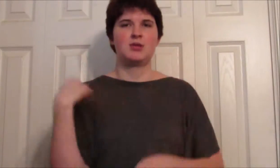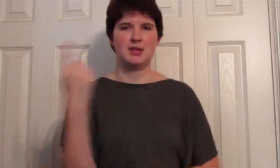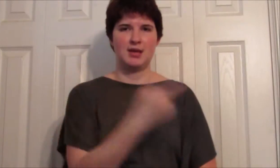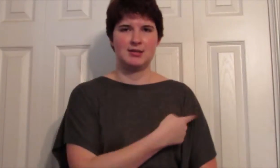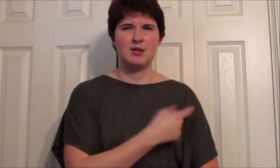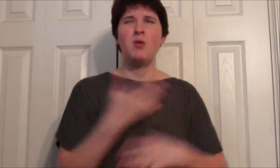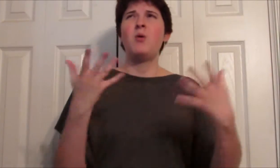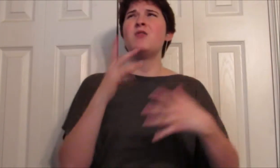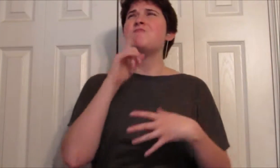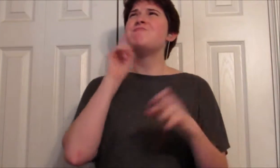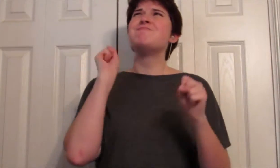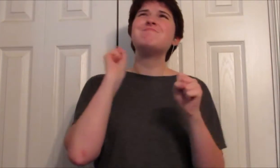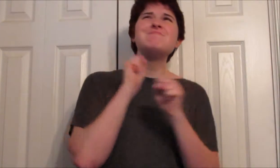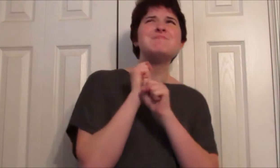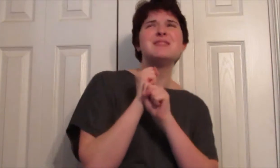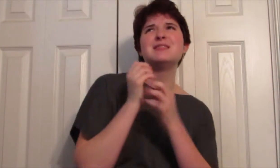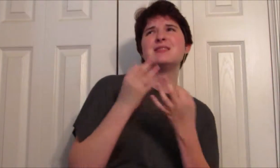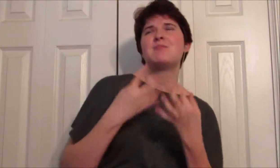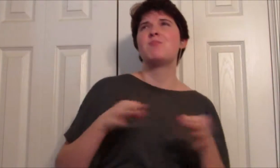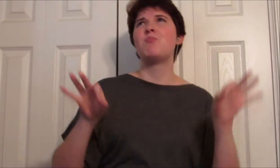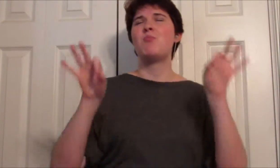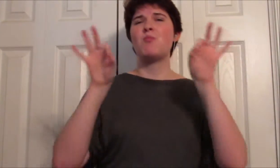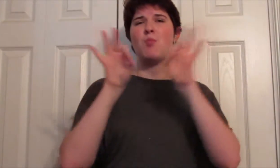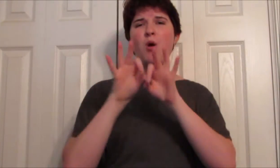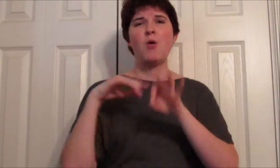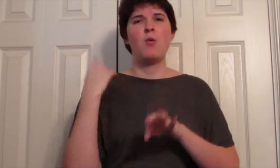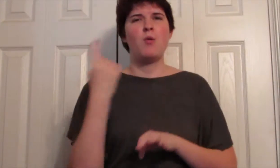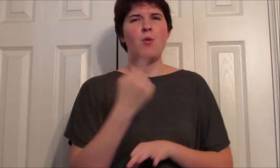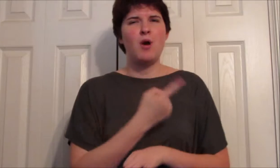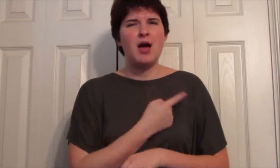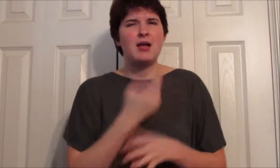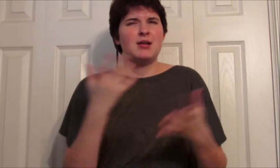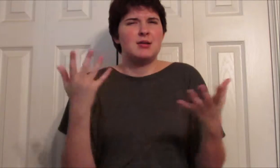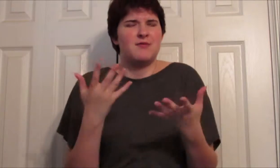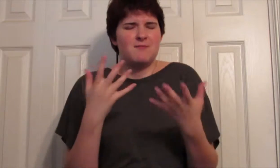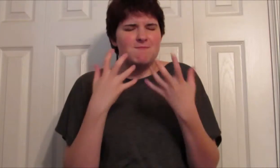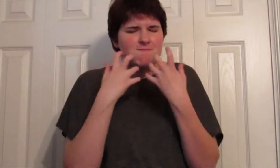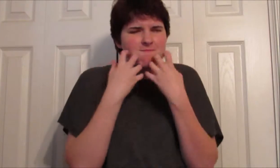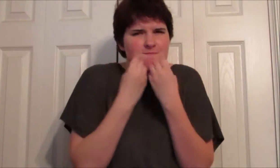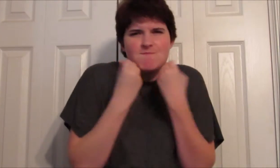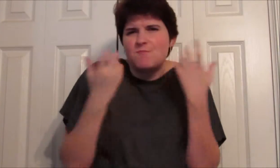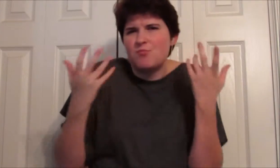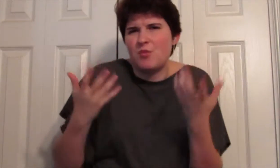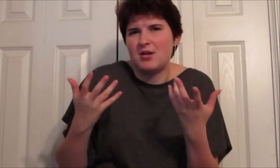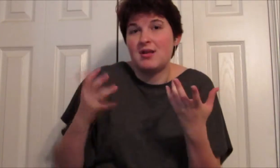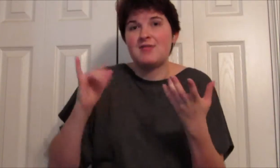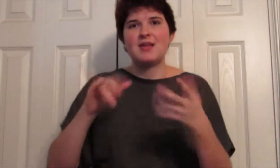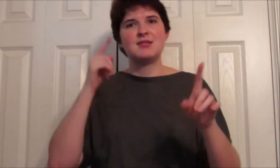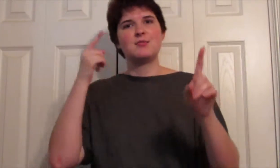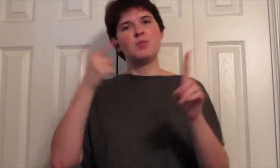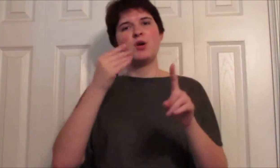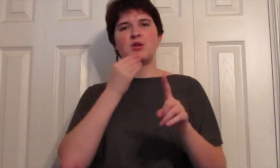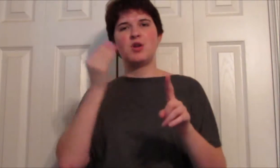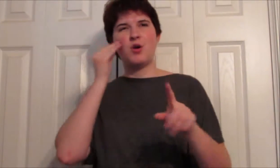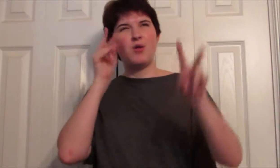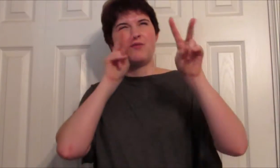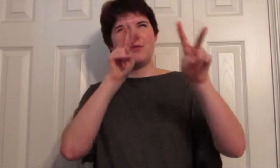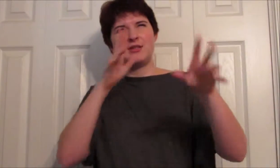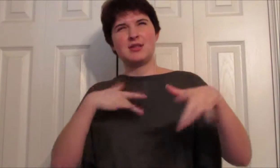What's really important? What do we genuinely value? This is what the home vision events are really all about.